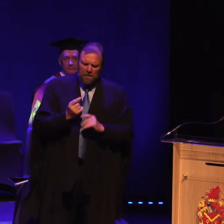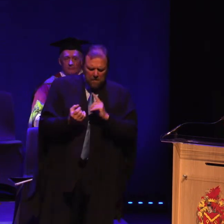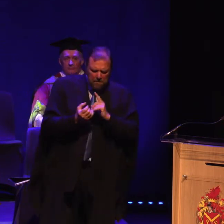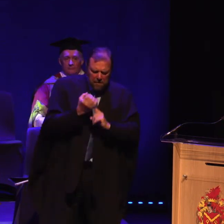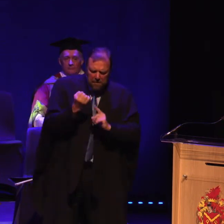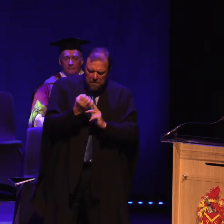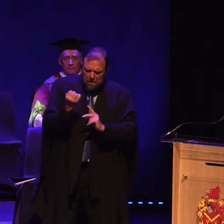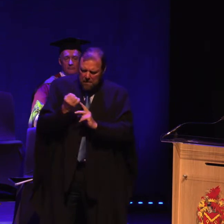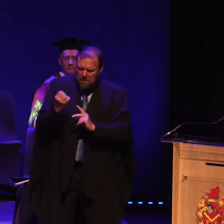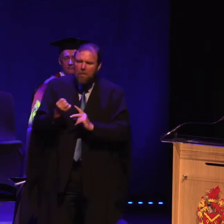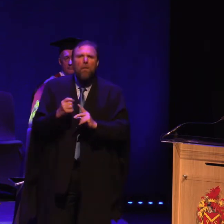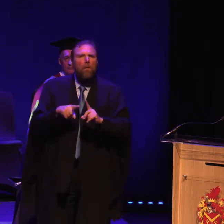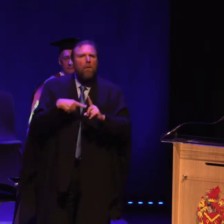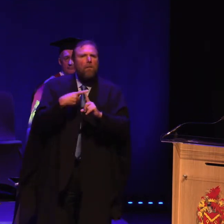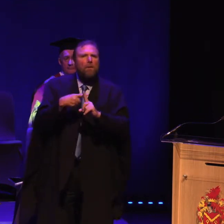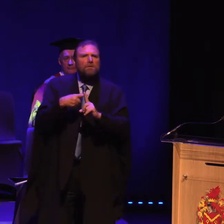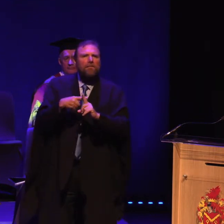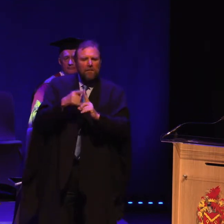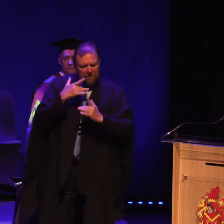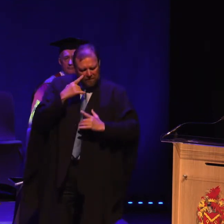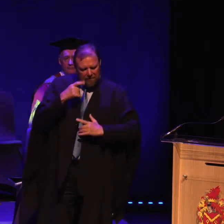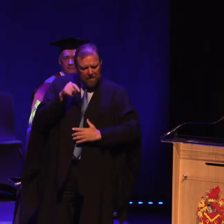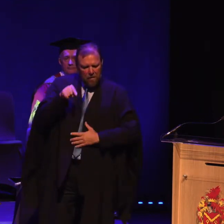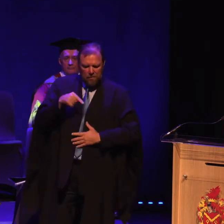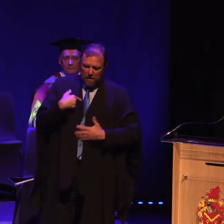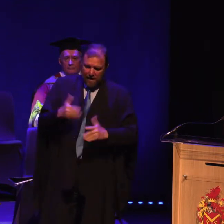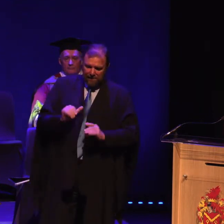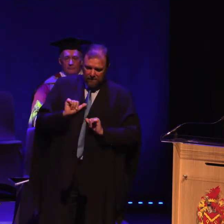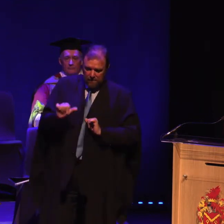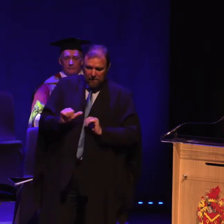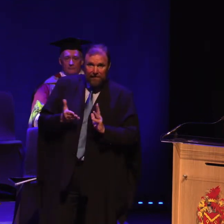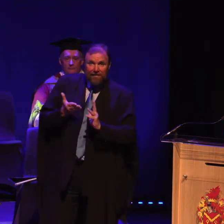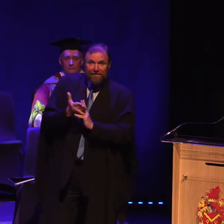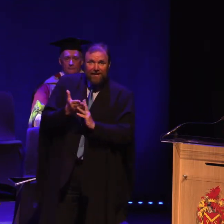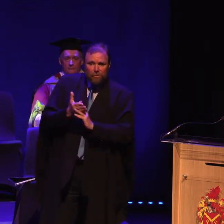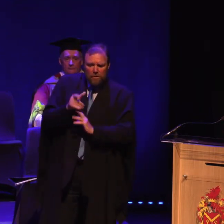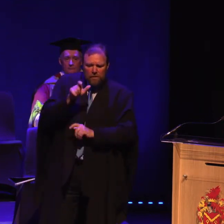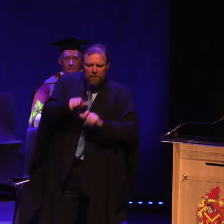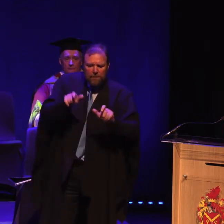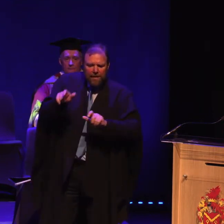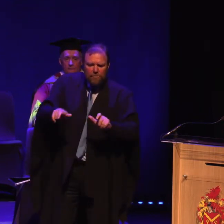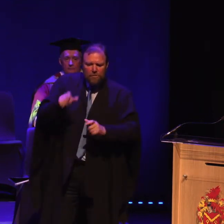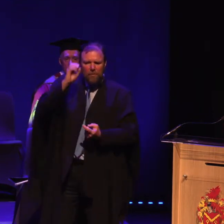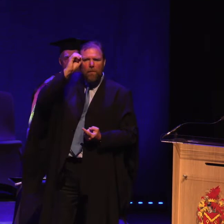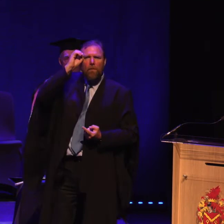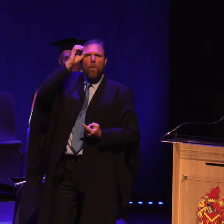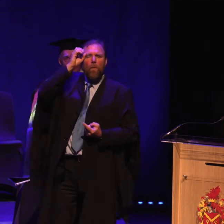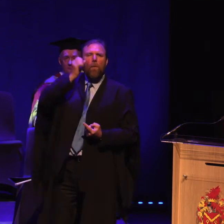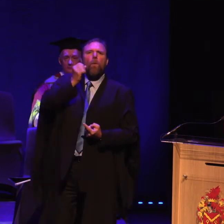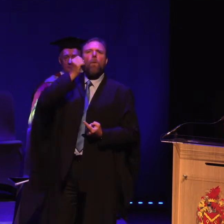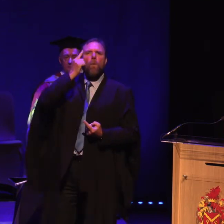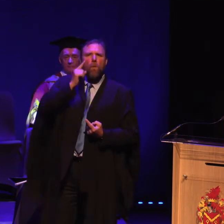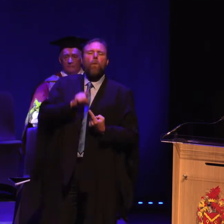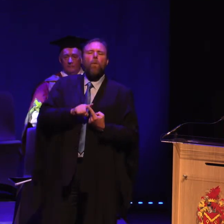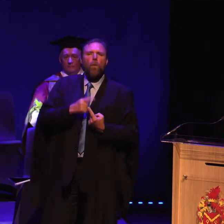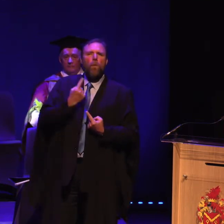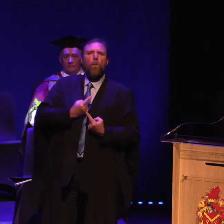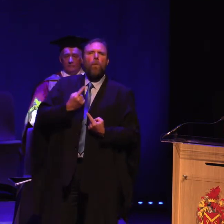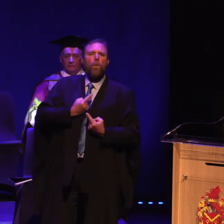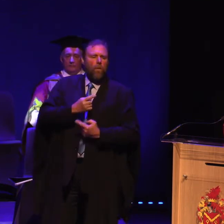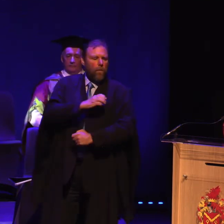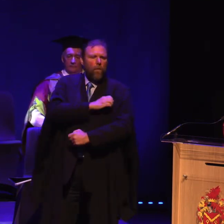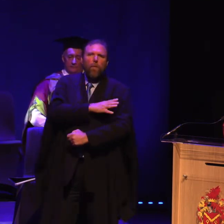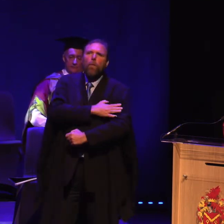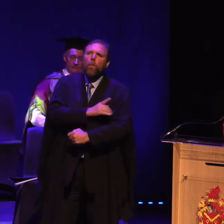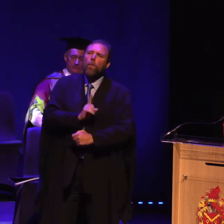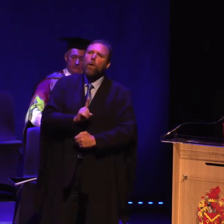in that after the intervention, patients had a better understanding of what high blood pressure is and the role of